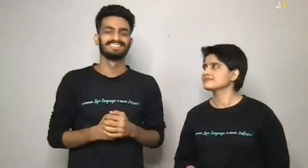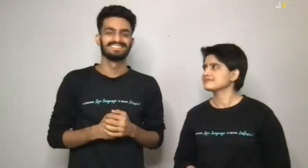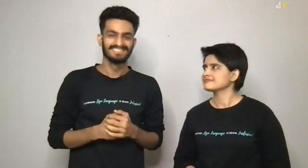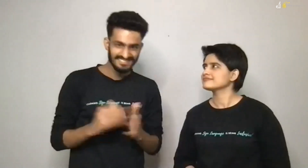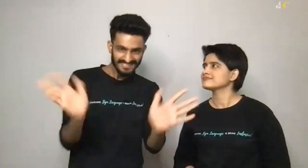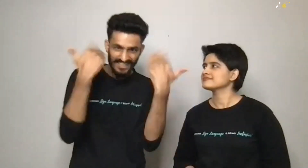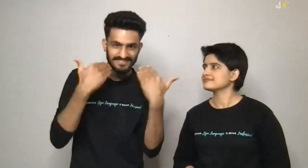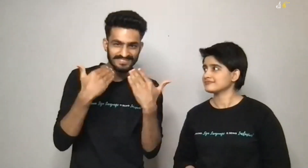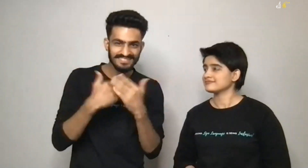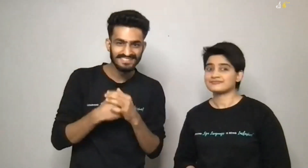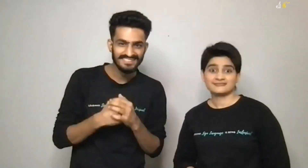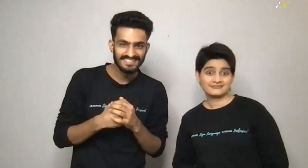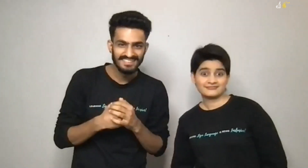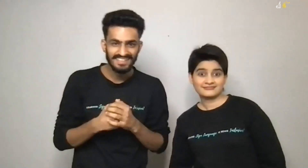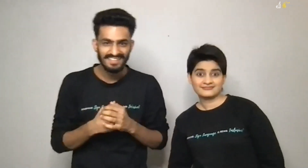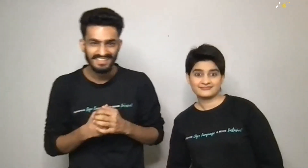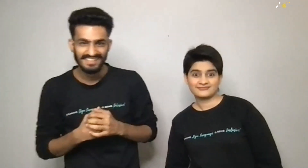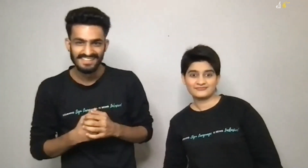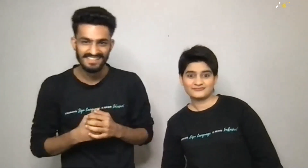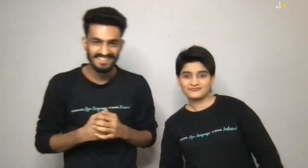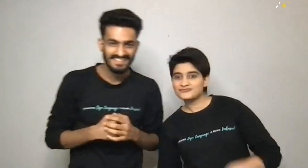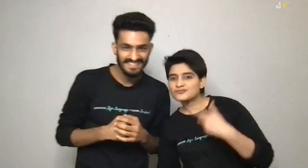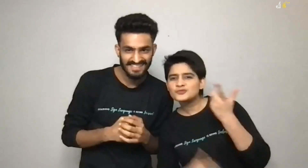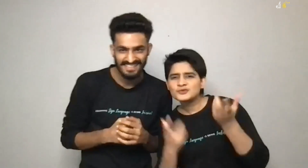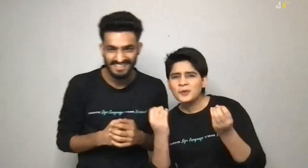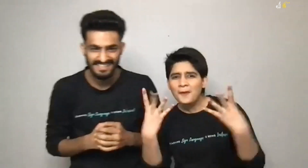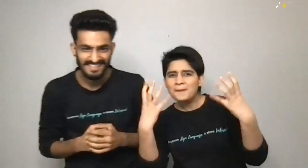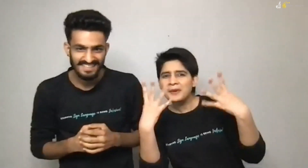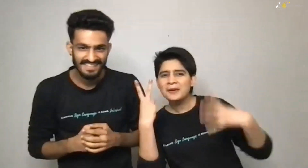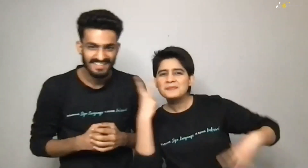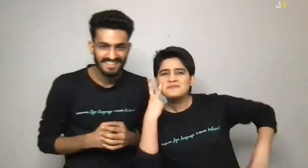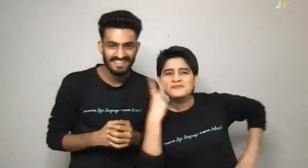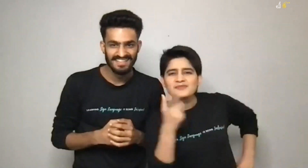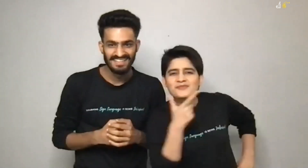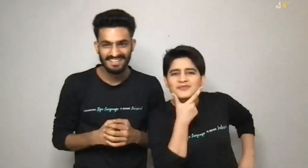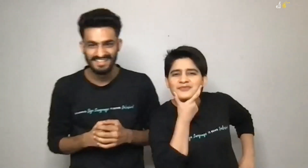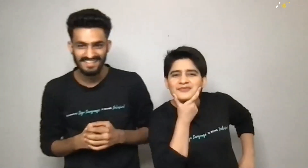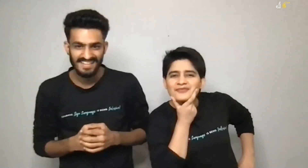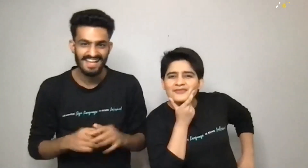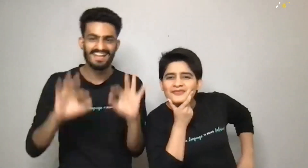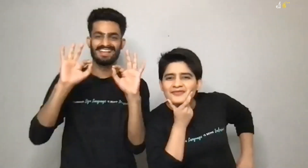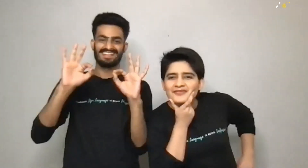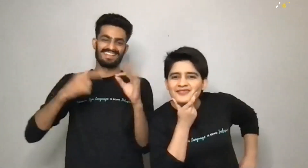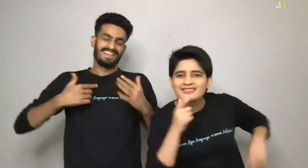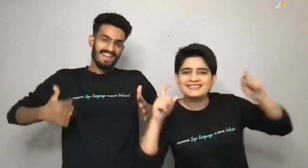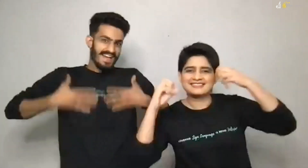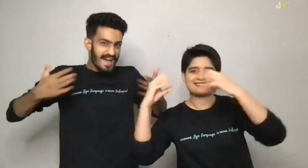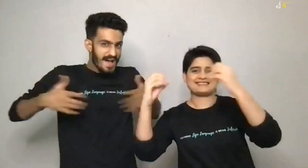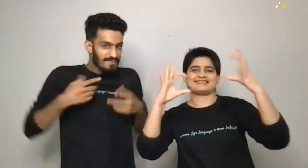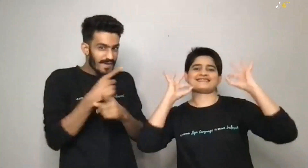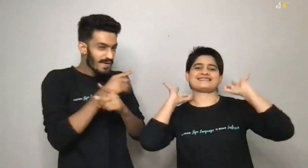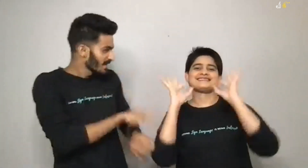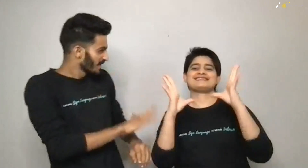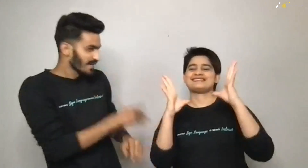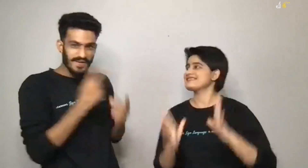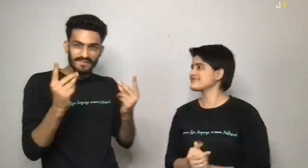on their video? I want to be excited for this. Can we have you all turn on their video, please? I want to see you all turning your video